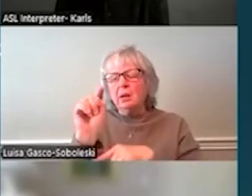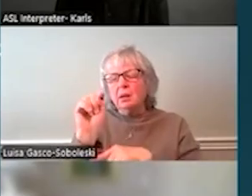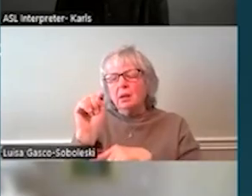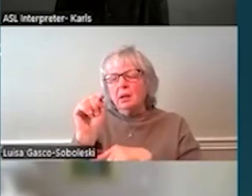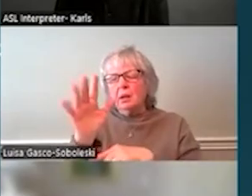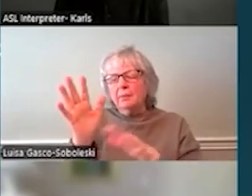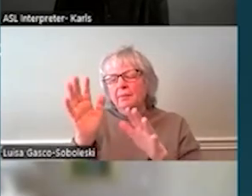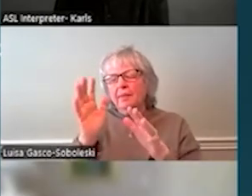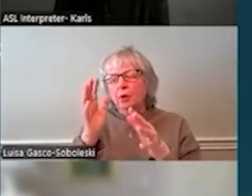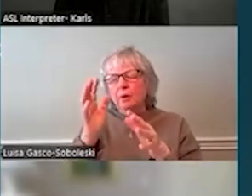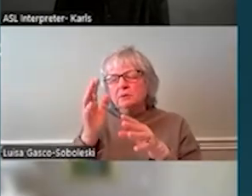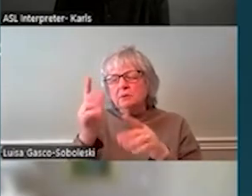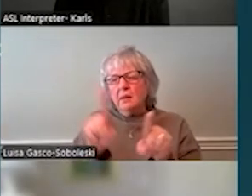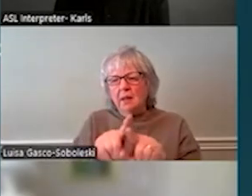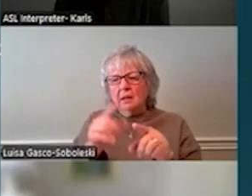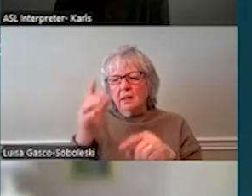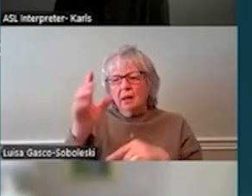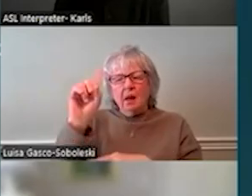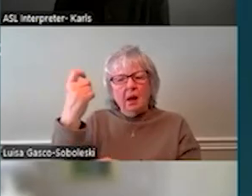Oh, yes, I forgot.